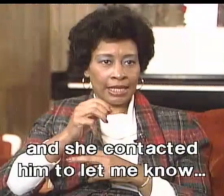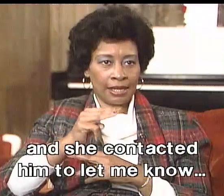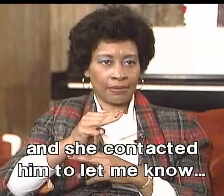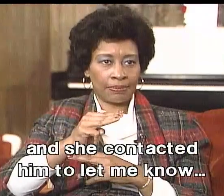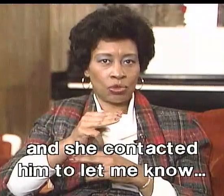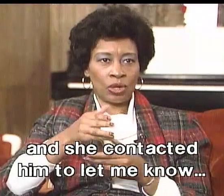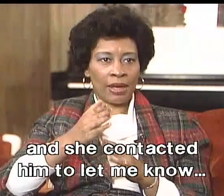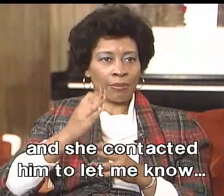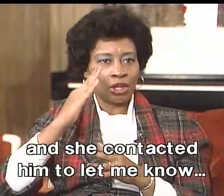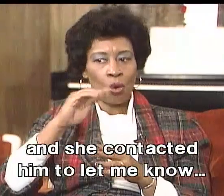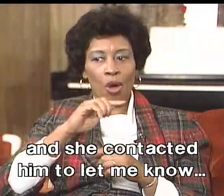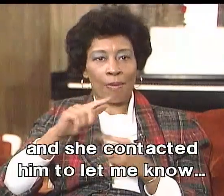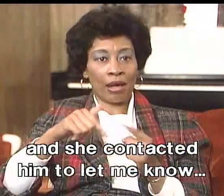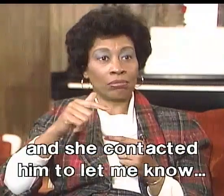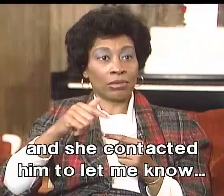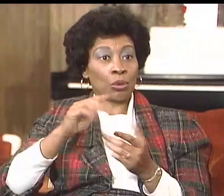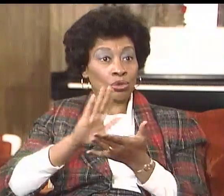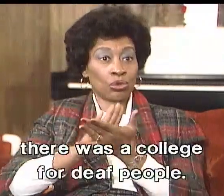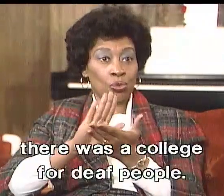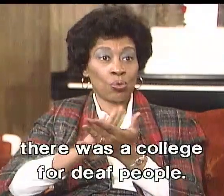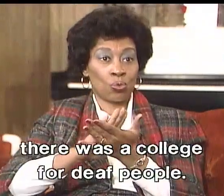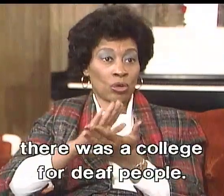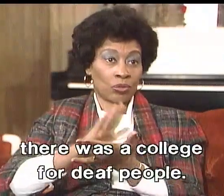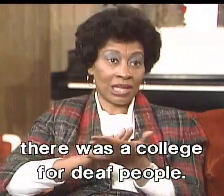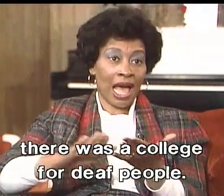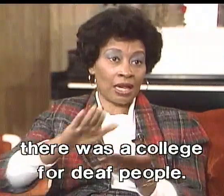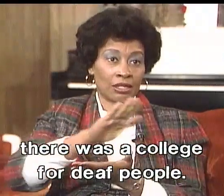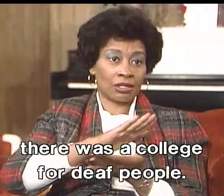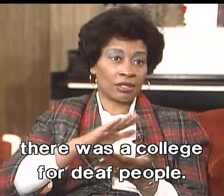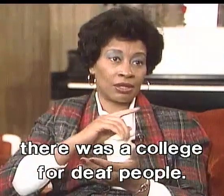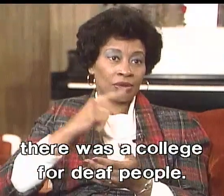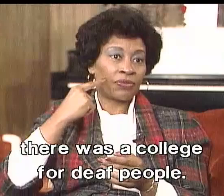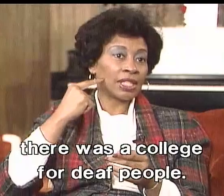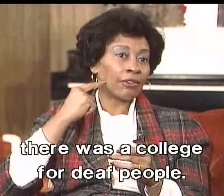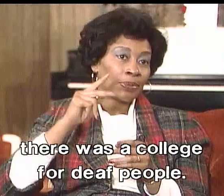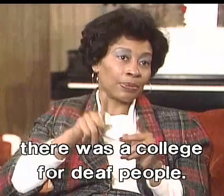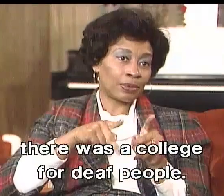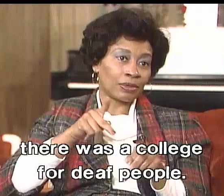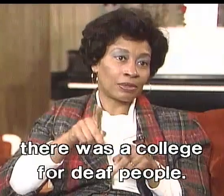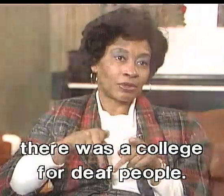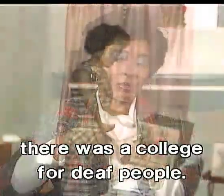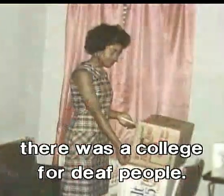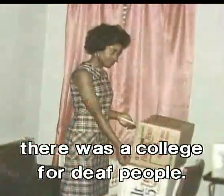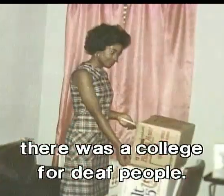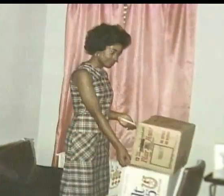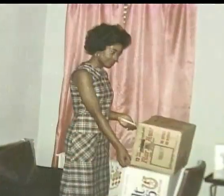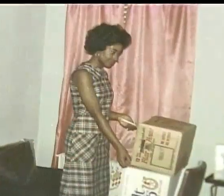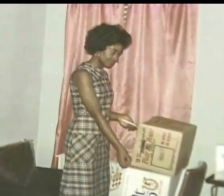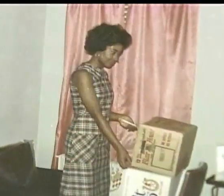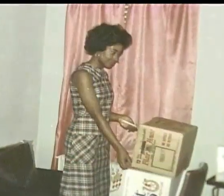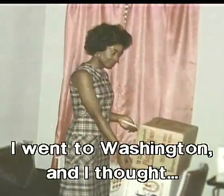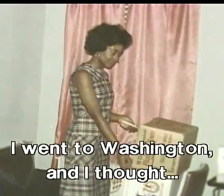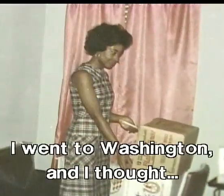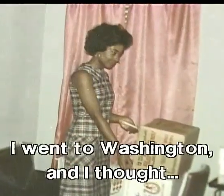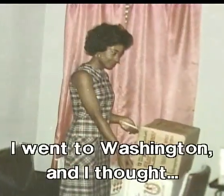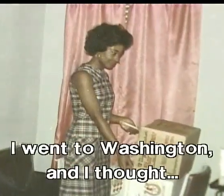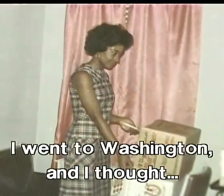him to let me know about, there was a school, a college for deaf people. I went to Washington,